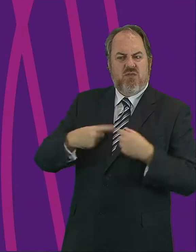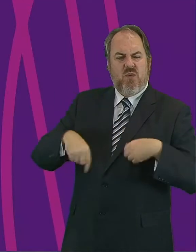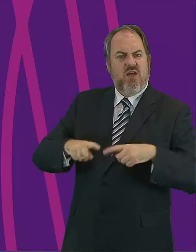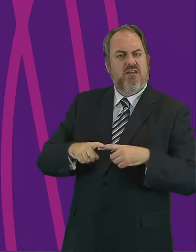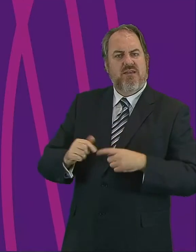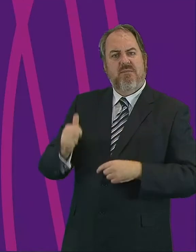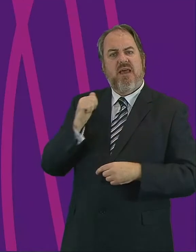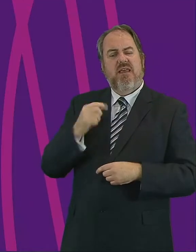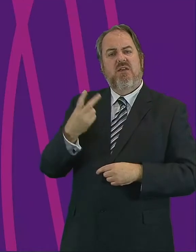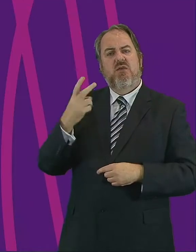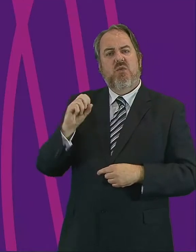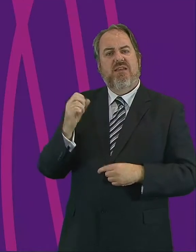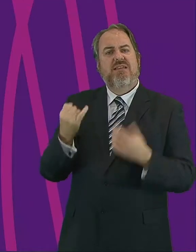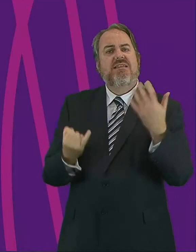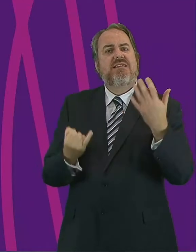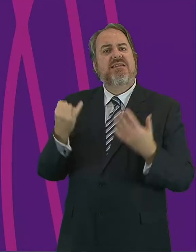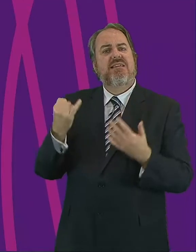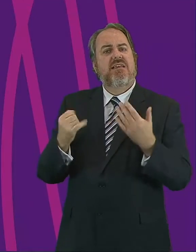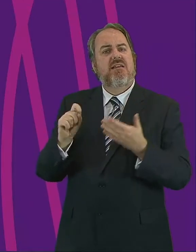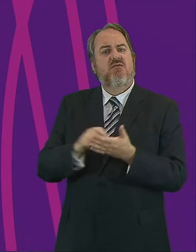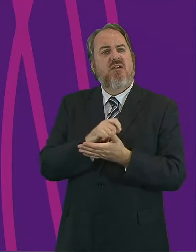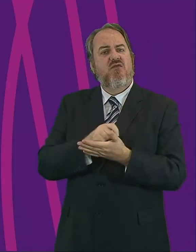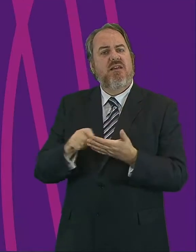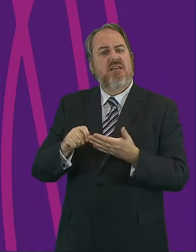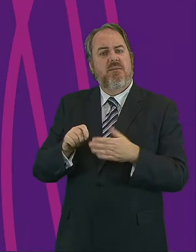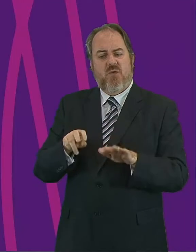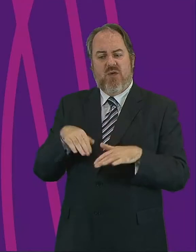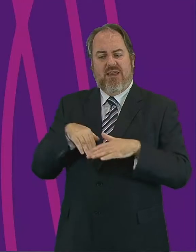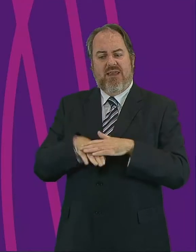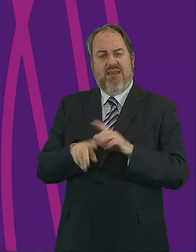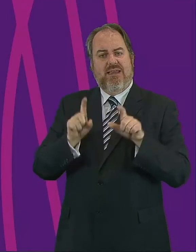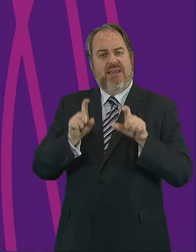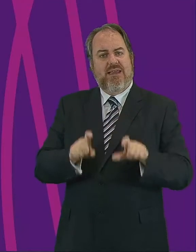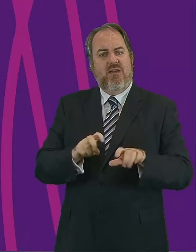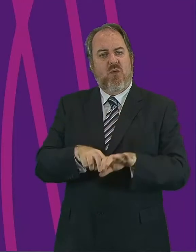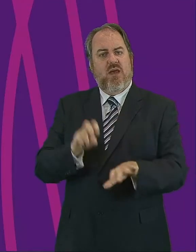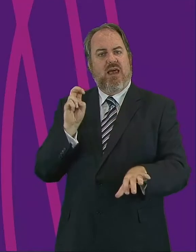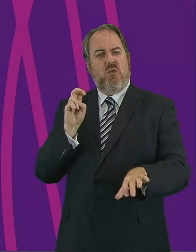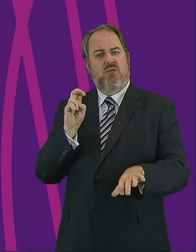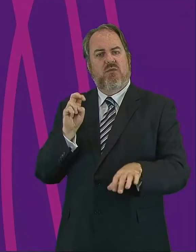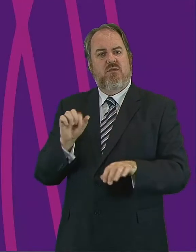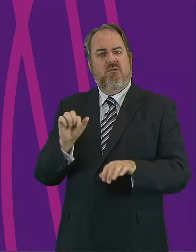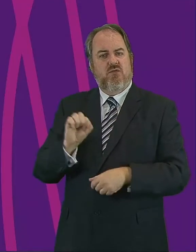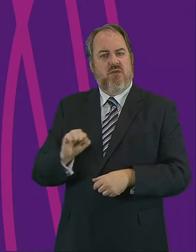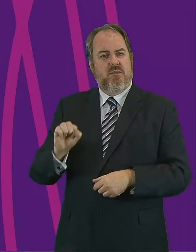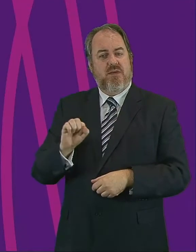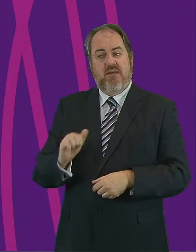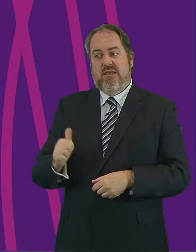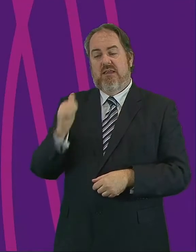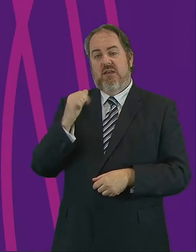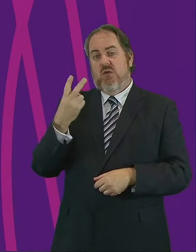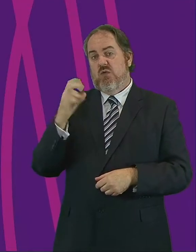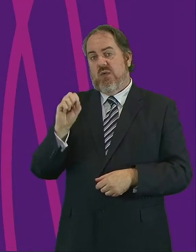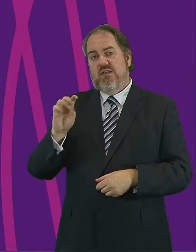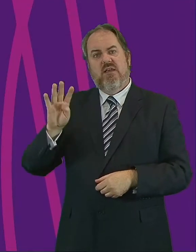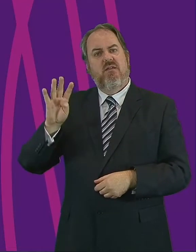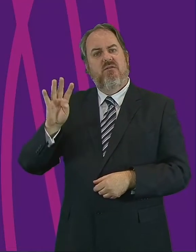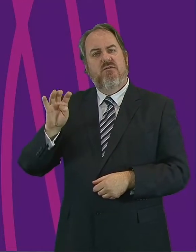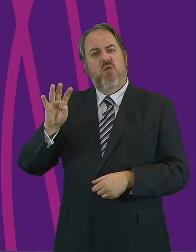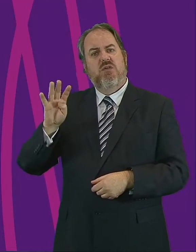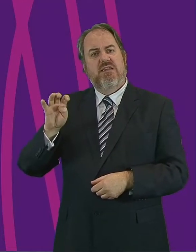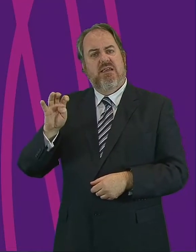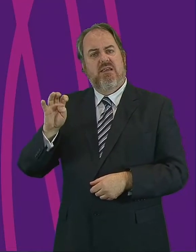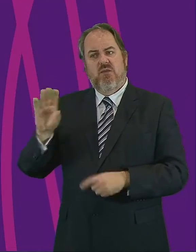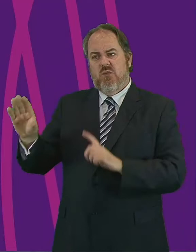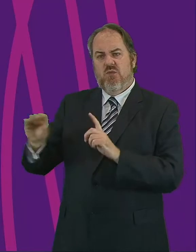2016 EU referendum, or indeed in the 2014 independence one. In 2014, we were exhorted